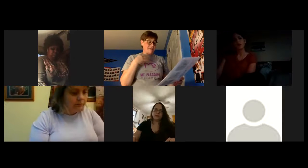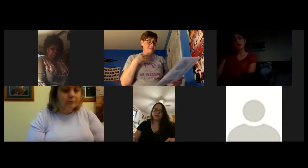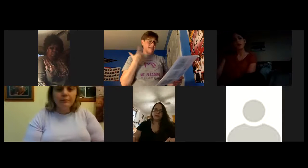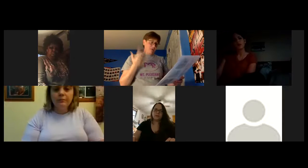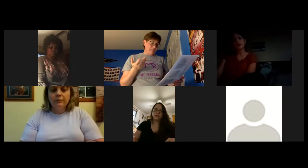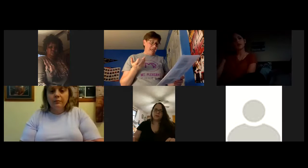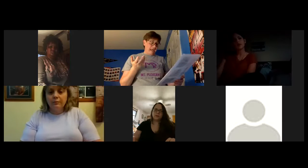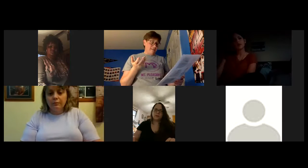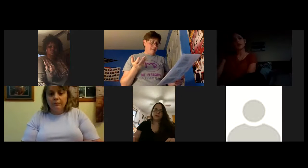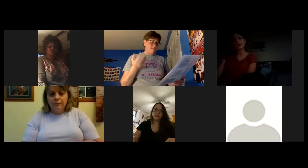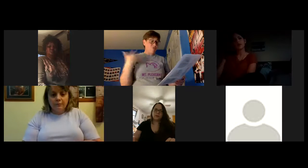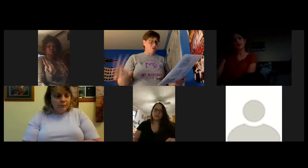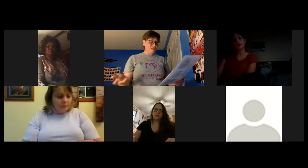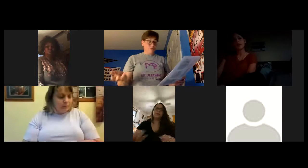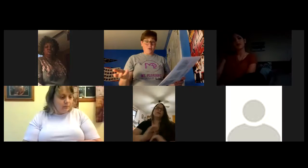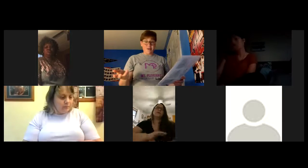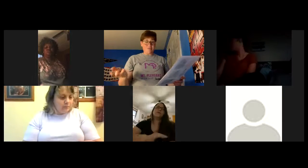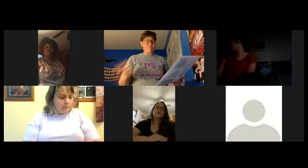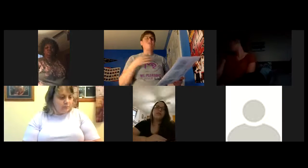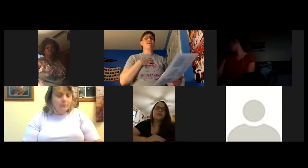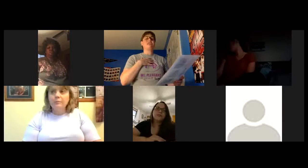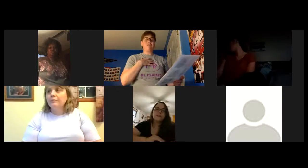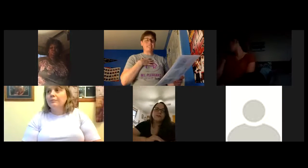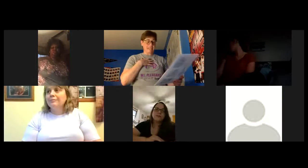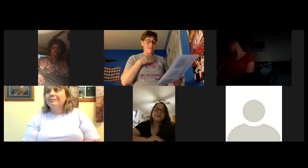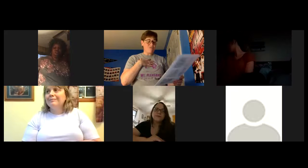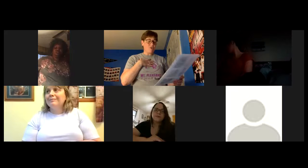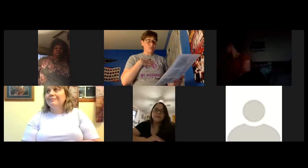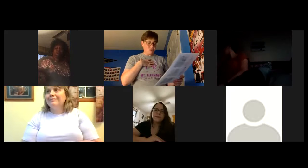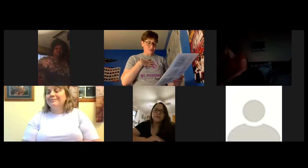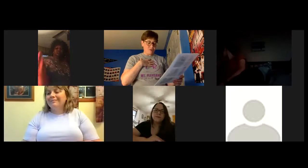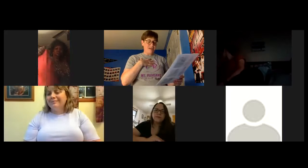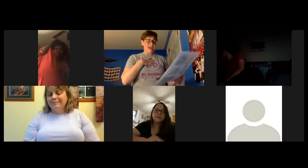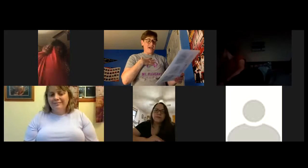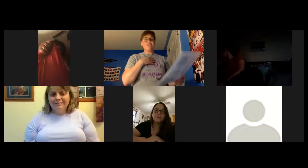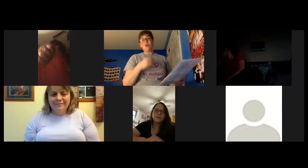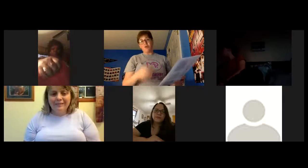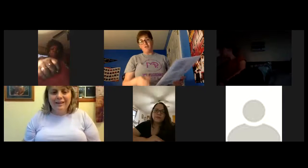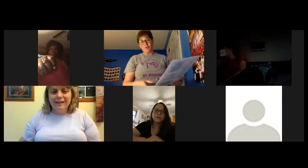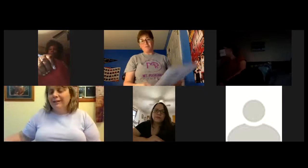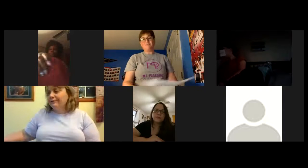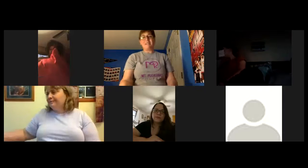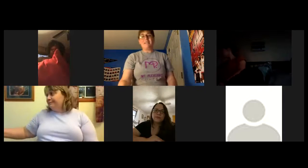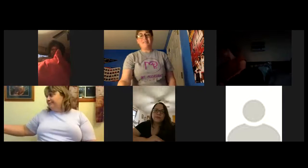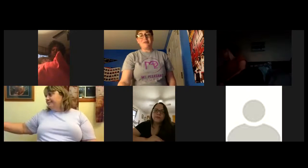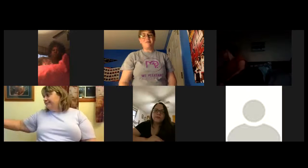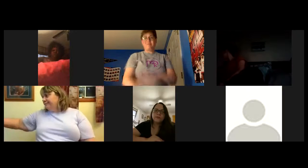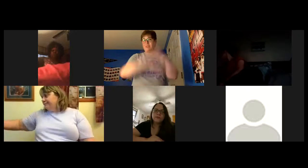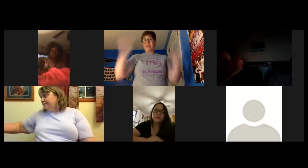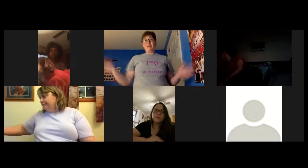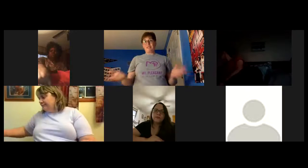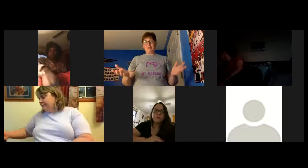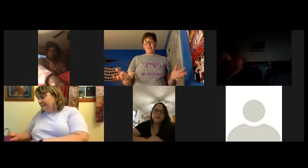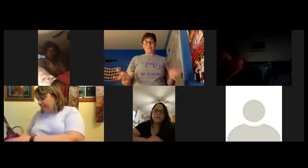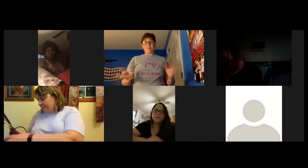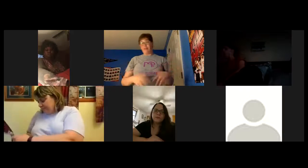despondent, downcast, forlorn, gosh, I can hardly say that, forlorn, and sorrowful. So you